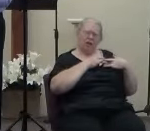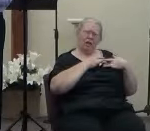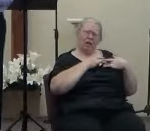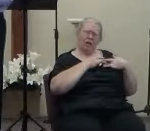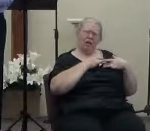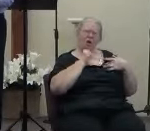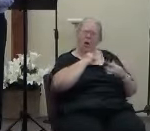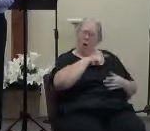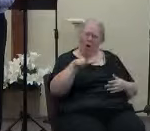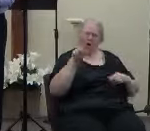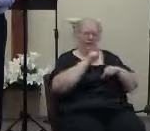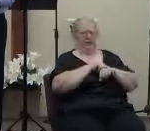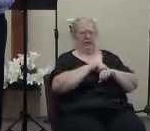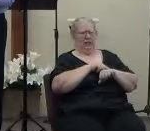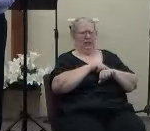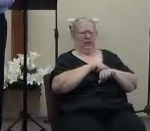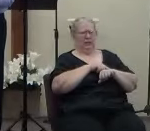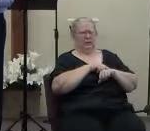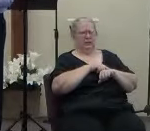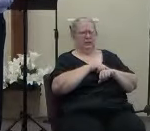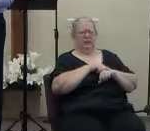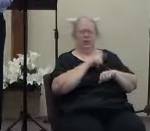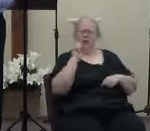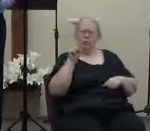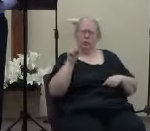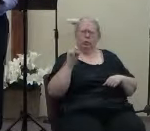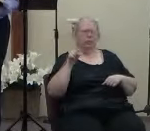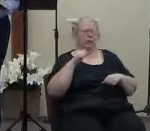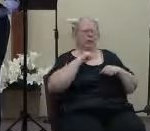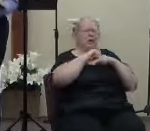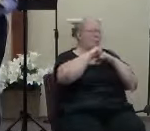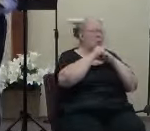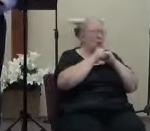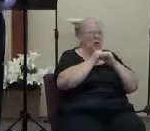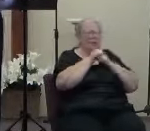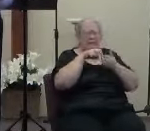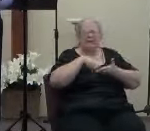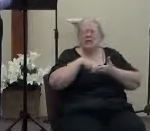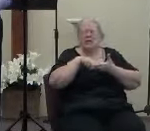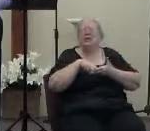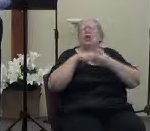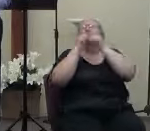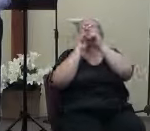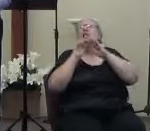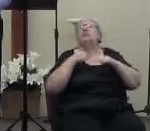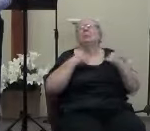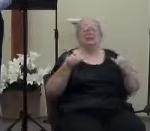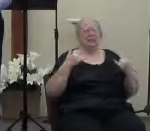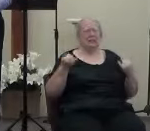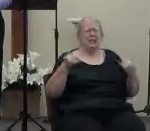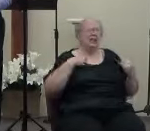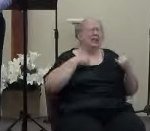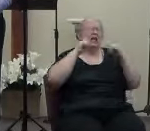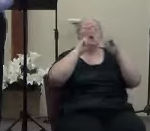reed and for lying on sackcloth and ashes? Do we just get on our knees and say, oh, Lord, bless me today, and I